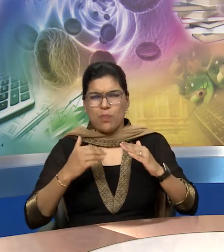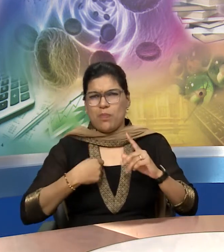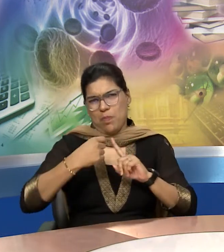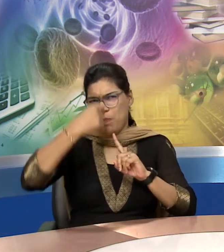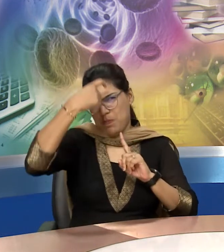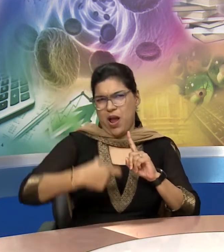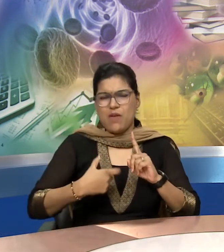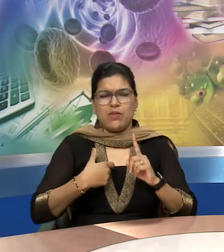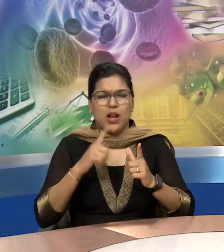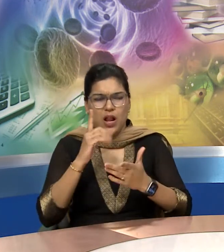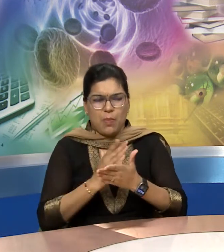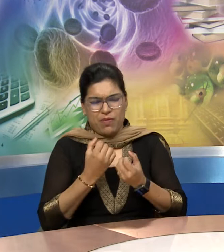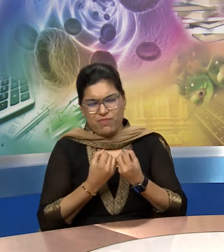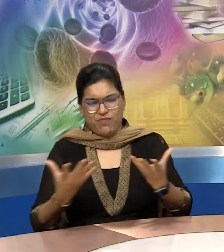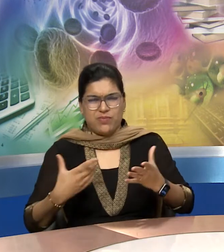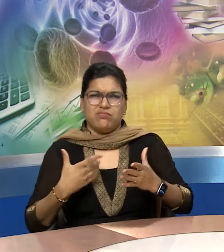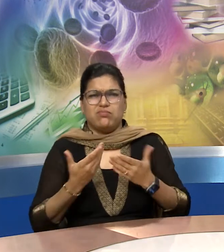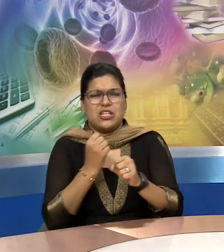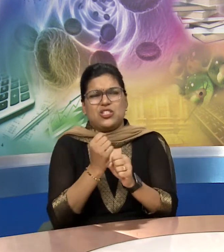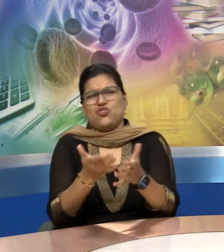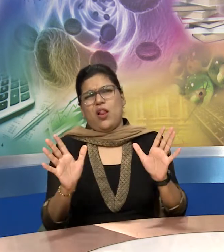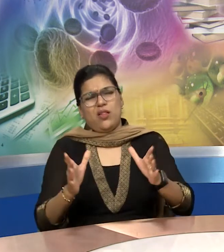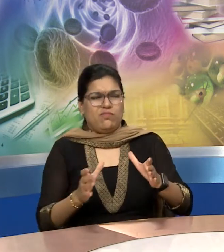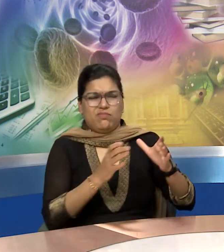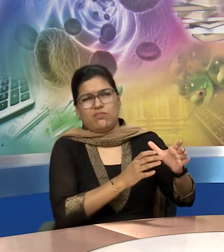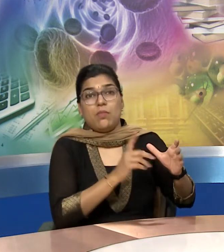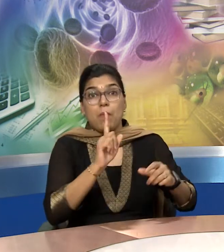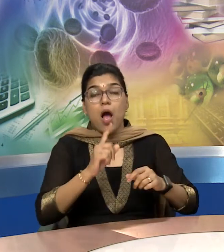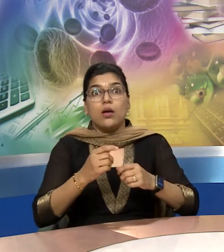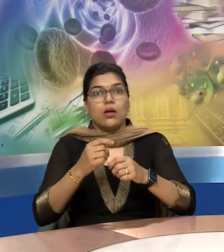And also, all the public libraries